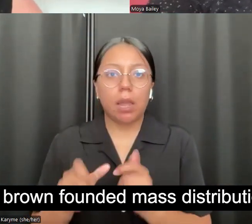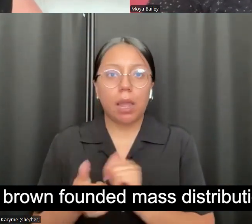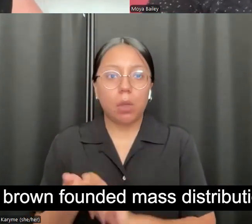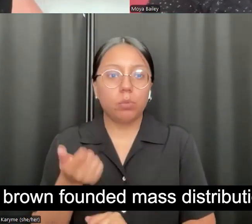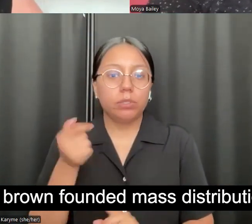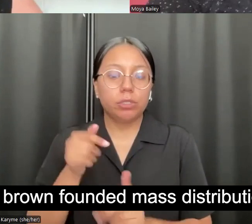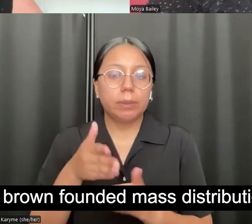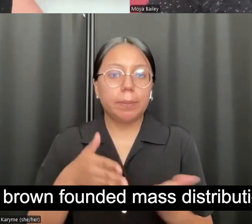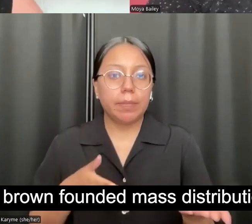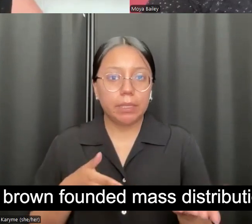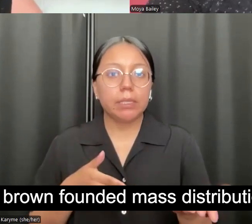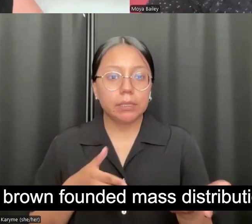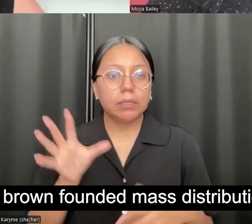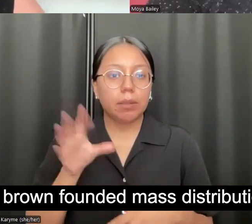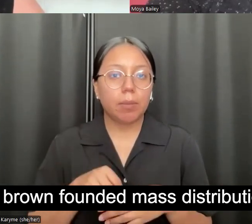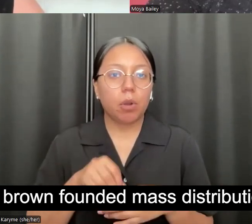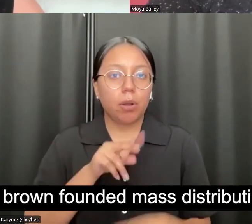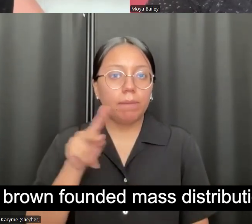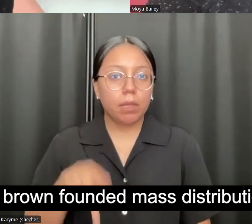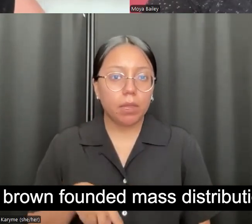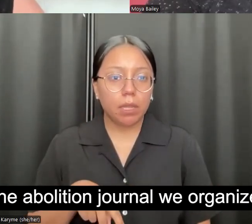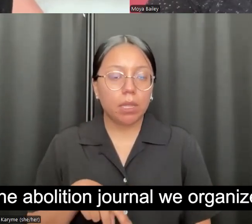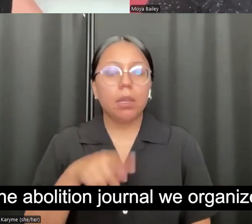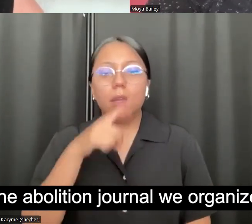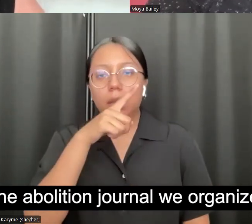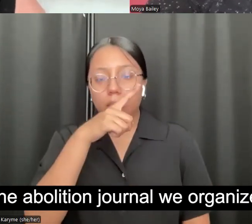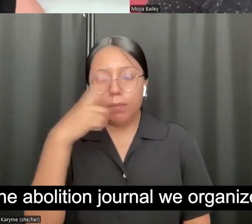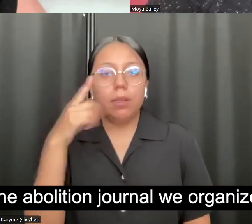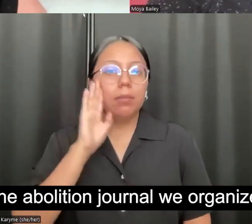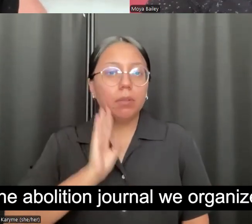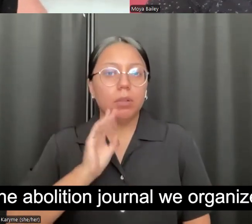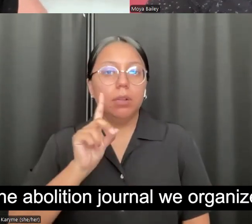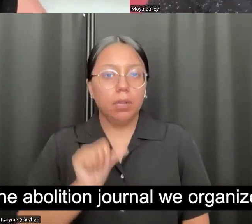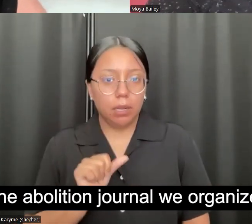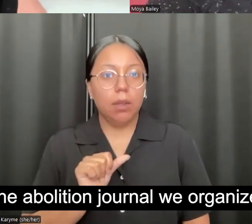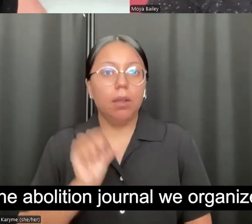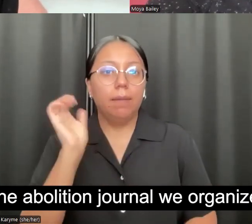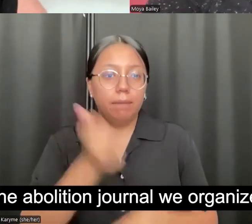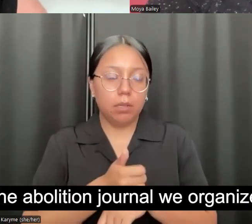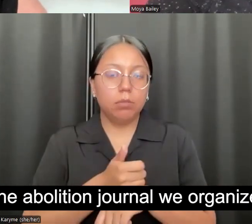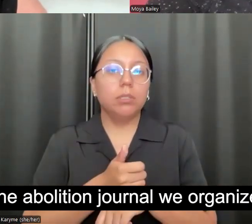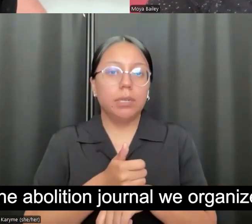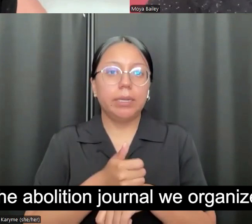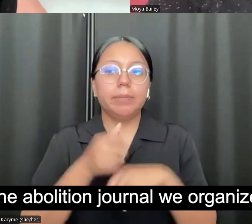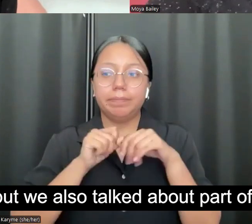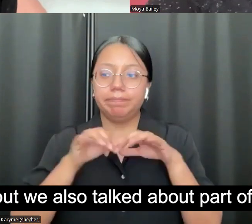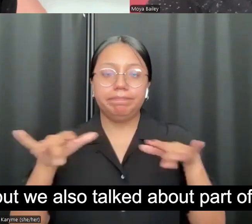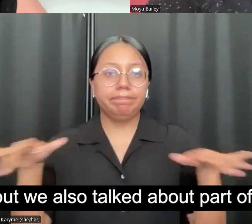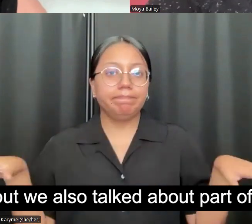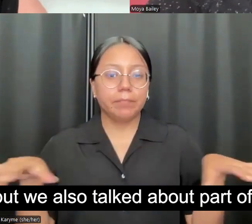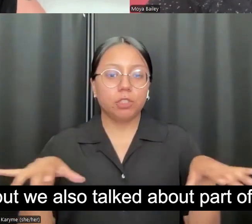Philly Breathes, which is a Black and Brown disabled founded mass distribution group. We just wrote in the Abolition Journal where